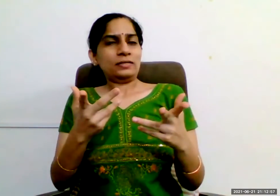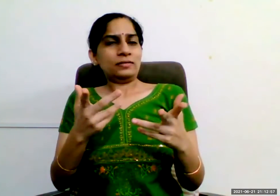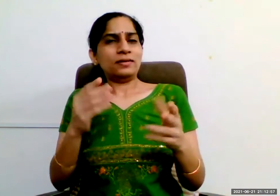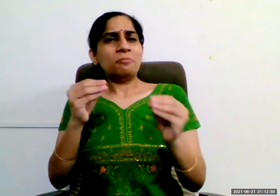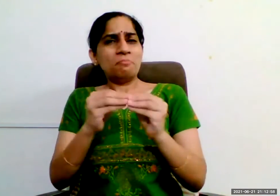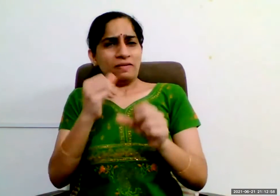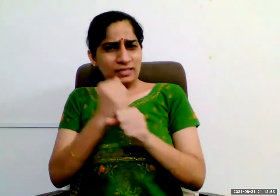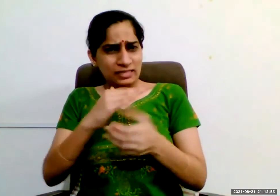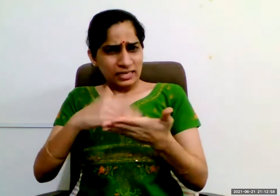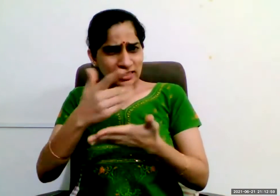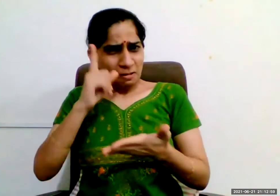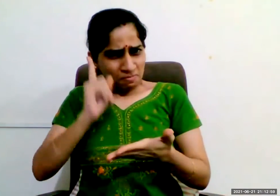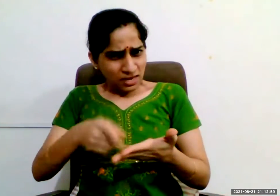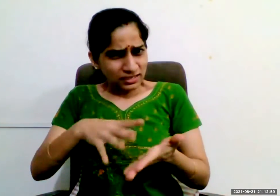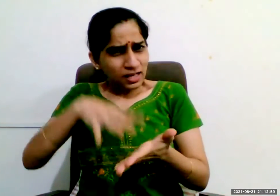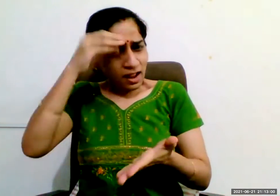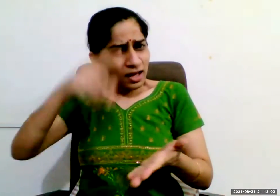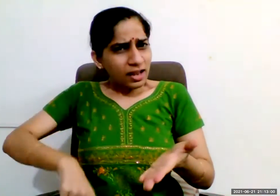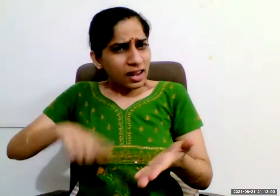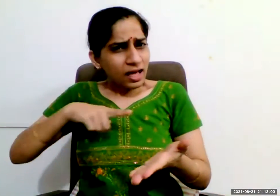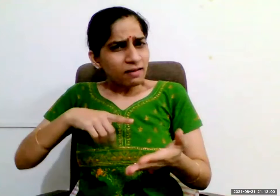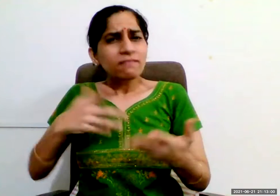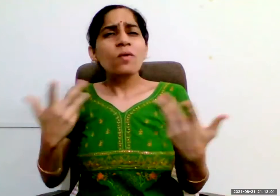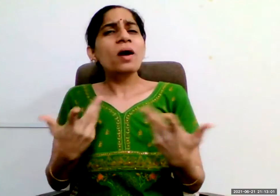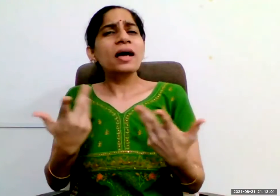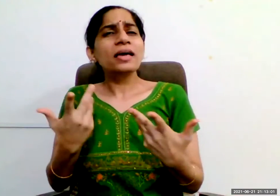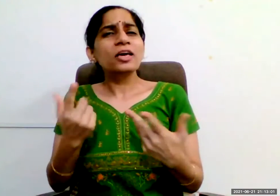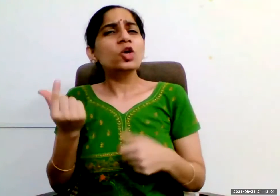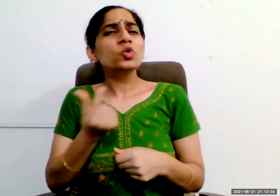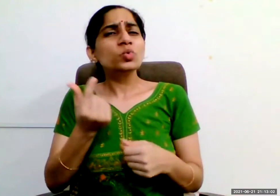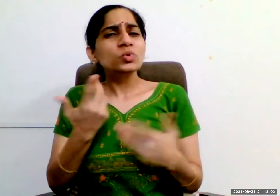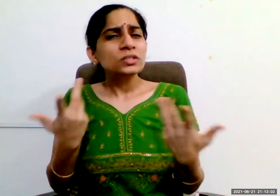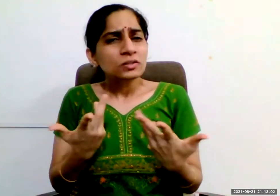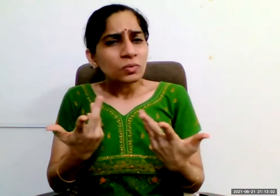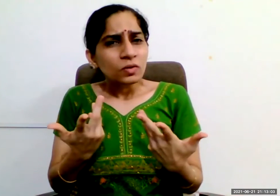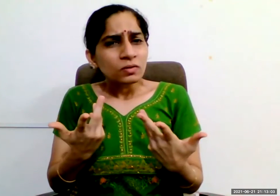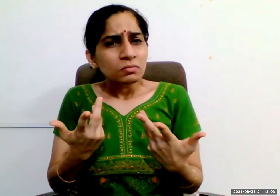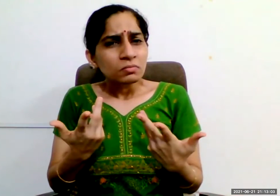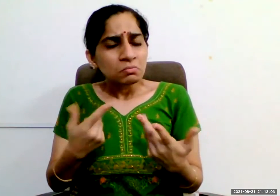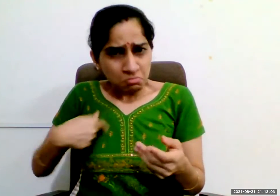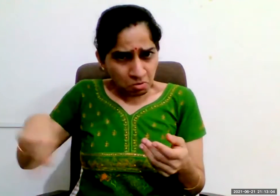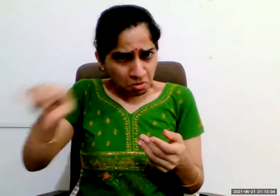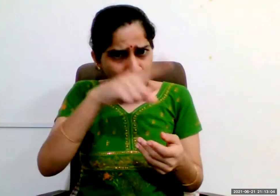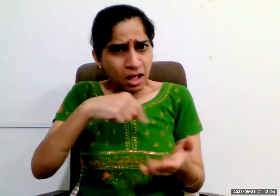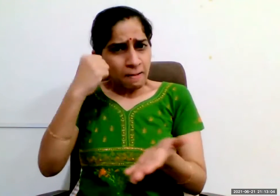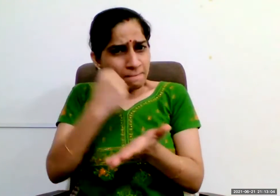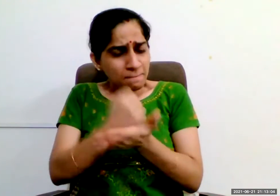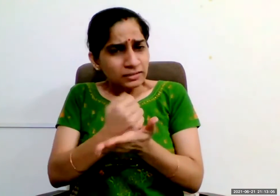life. Why we should, all of us should read Bhagavad Gita. What is the